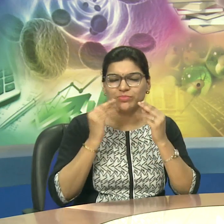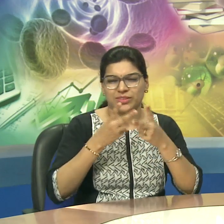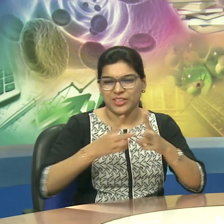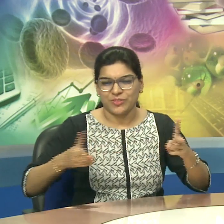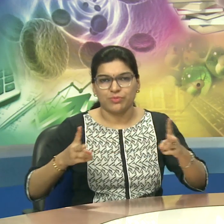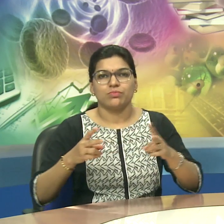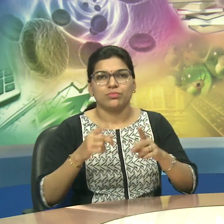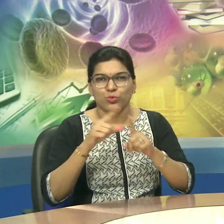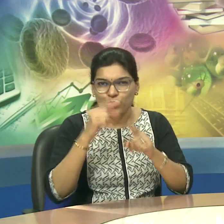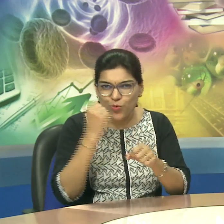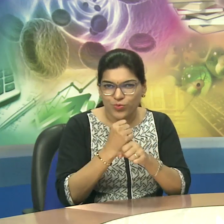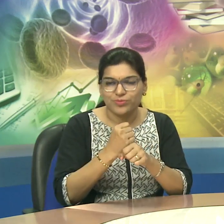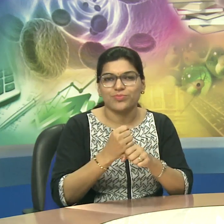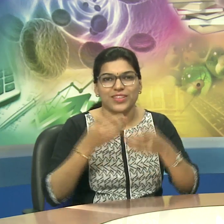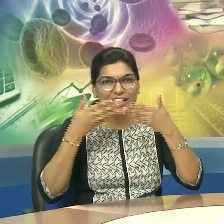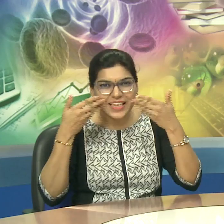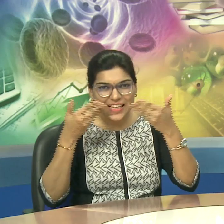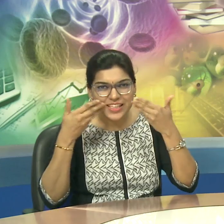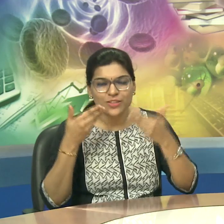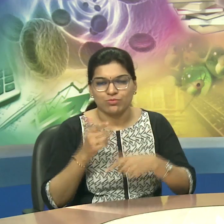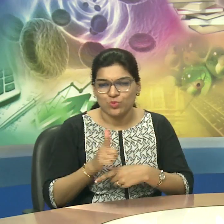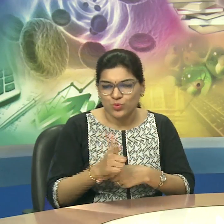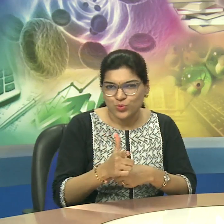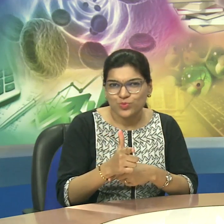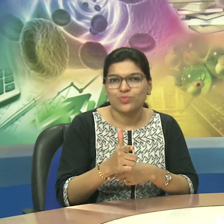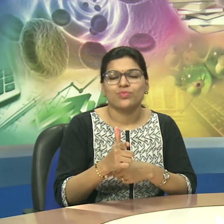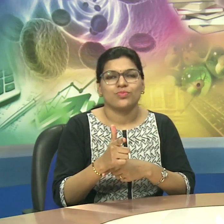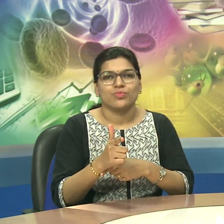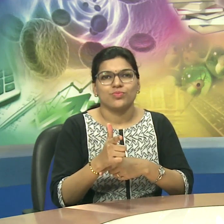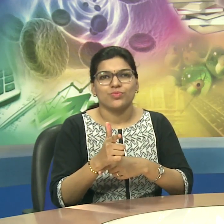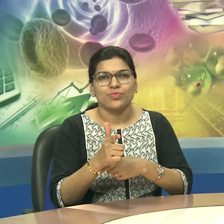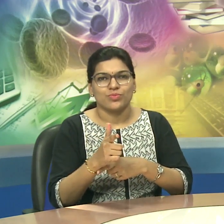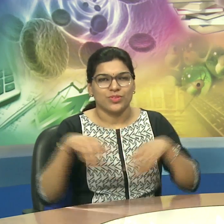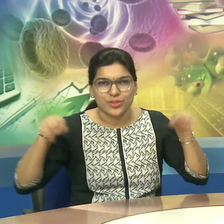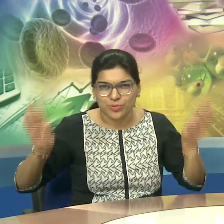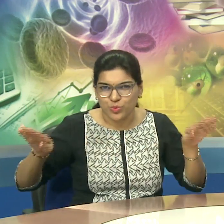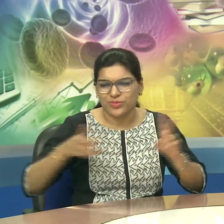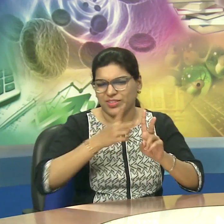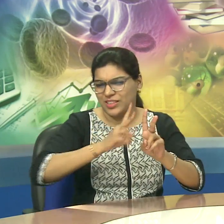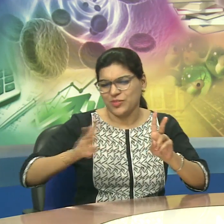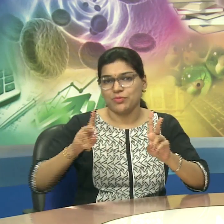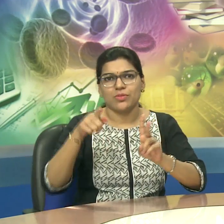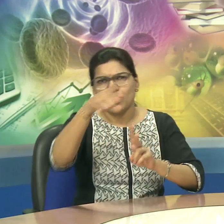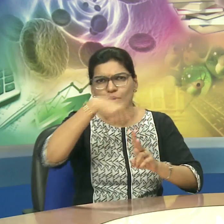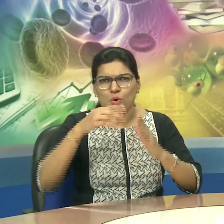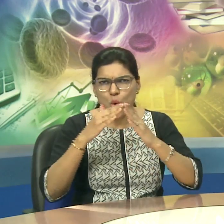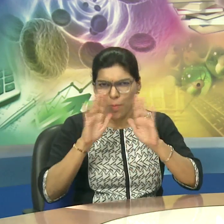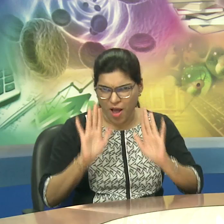Do you all have seen pets, or do you have a pet? Like there are different pets we can